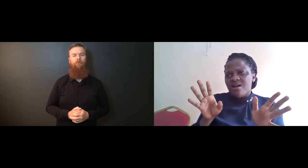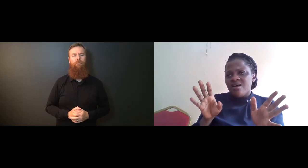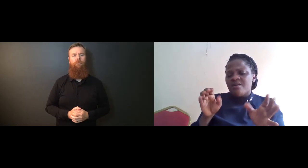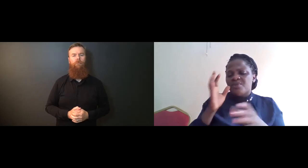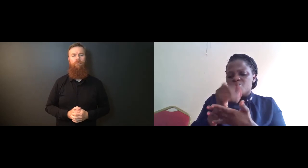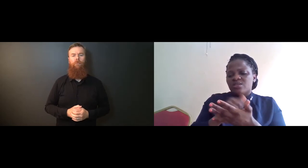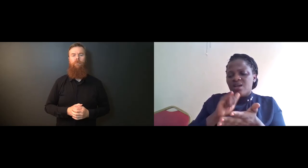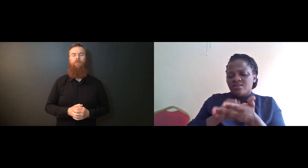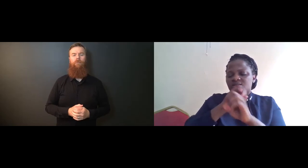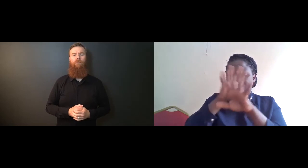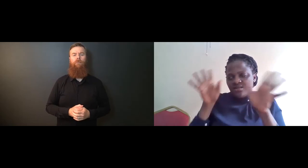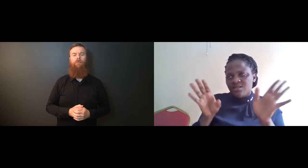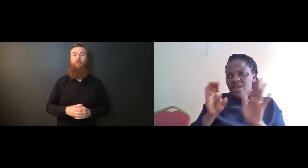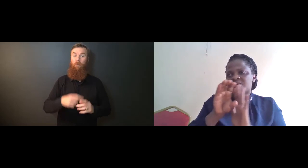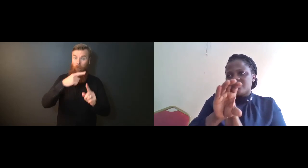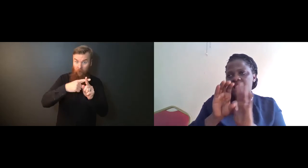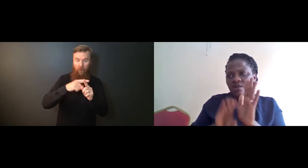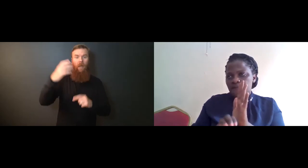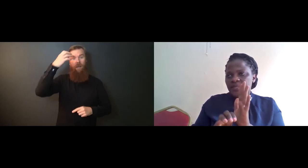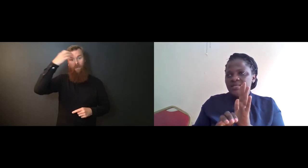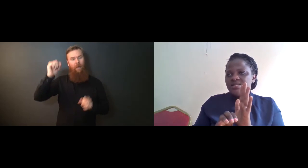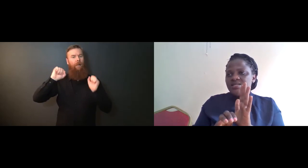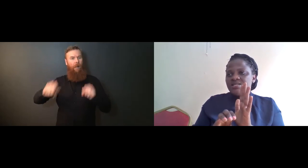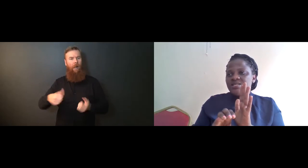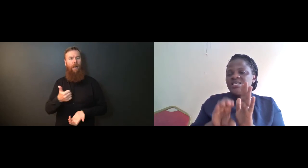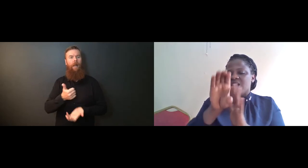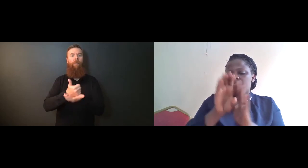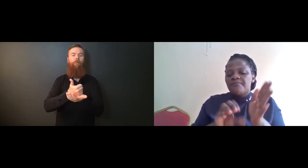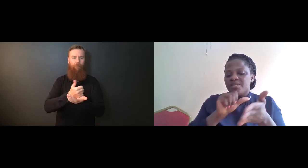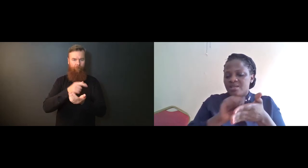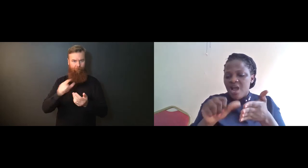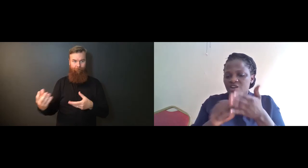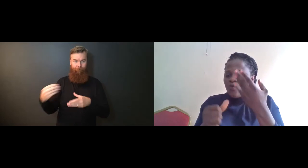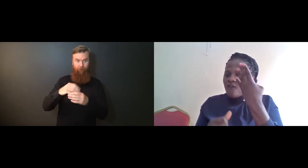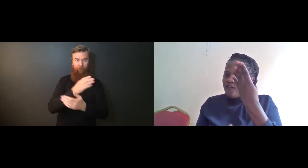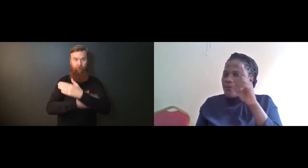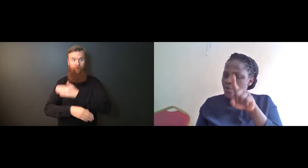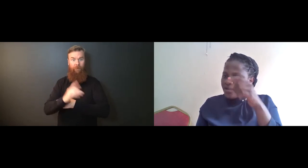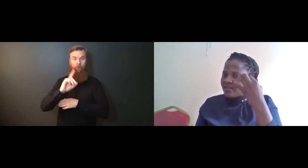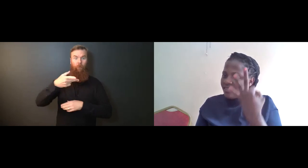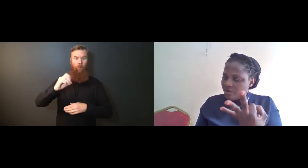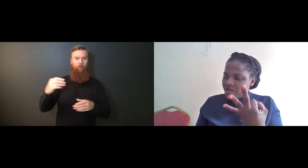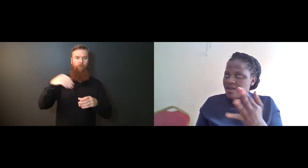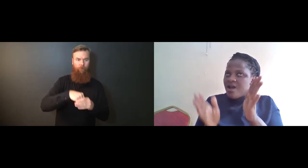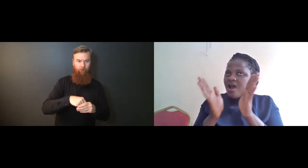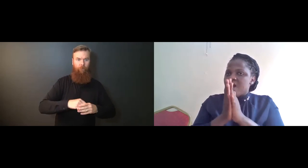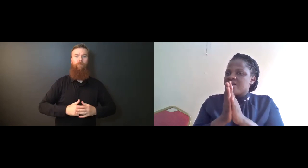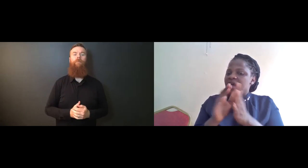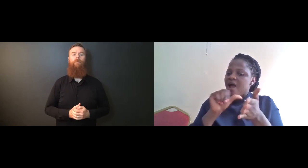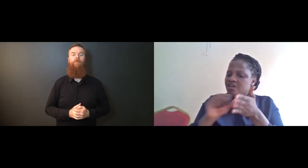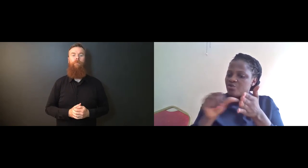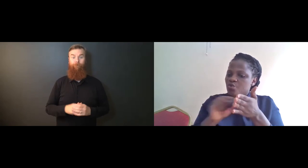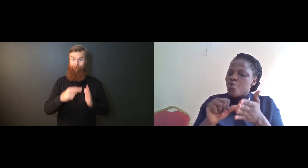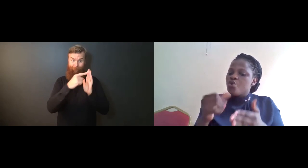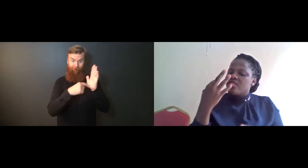the programs. Because that is very clear. It is very clear within the CRPD Article